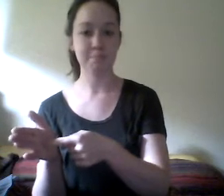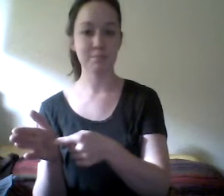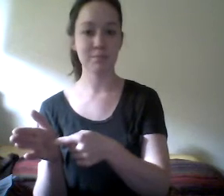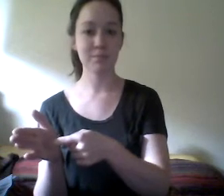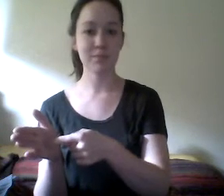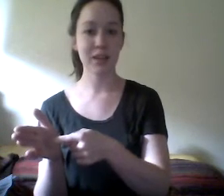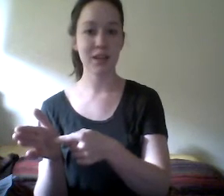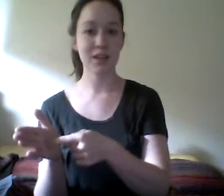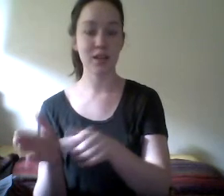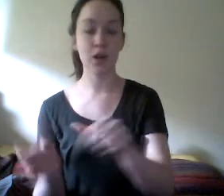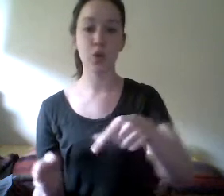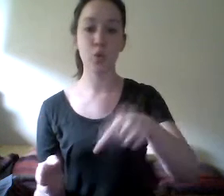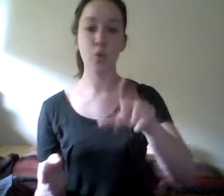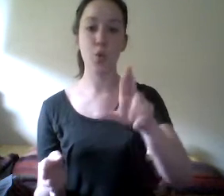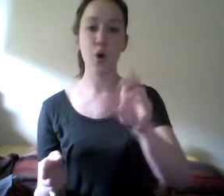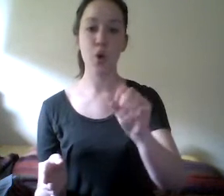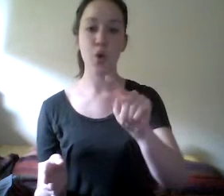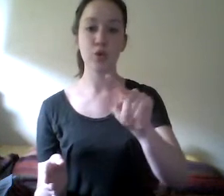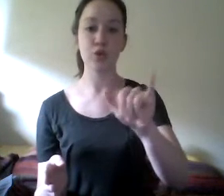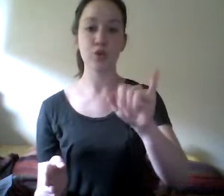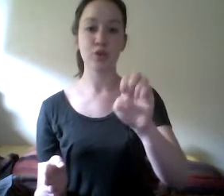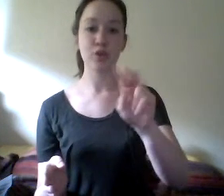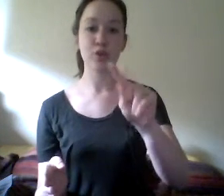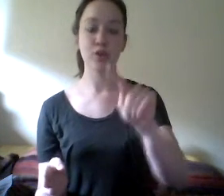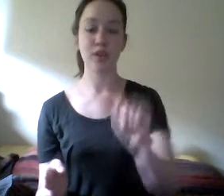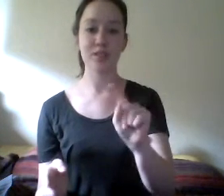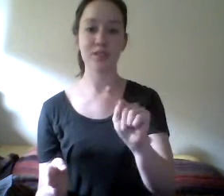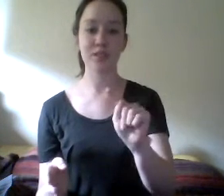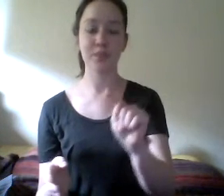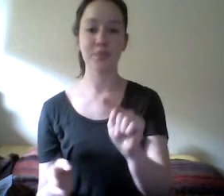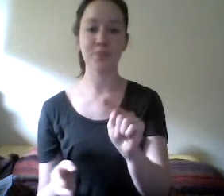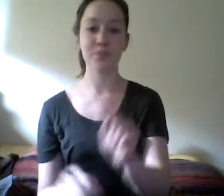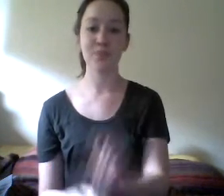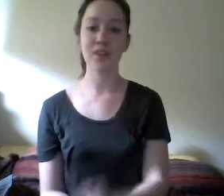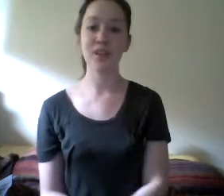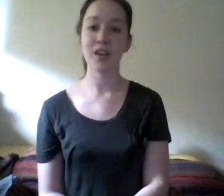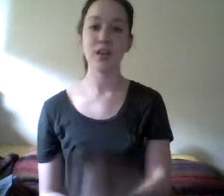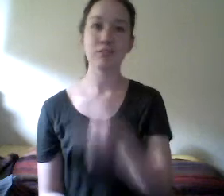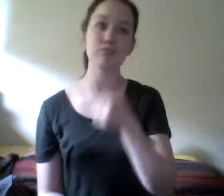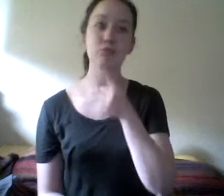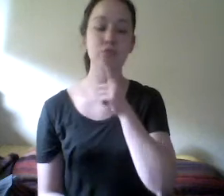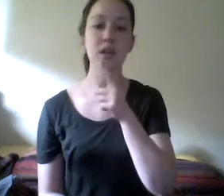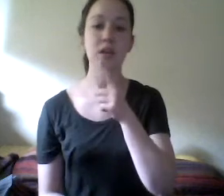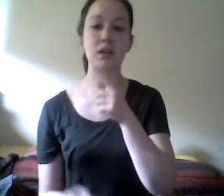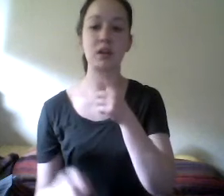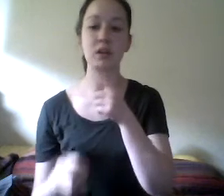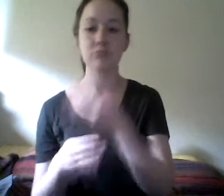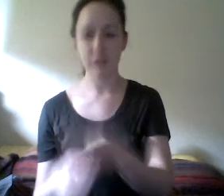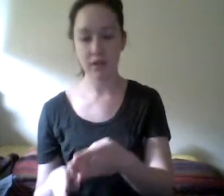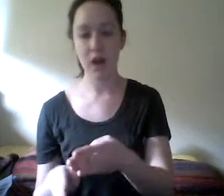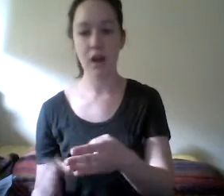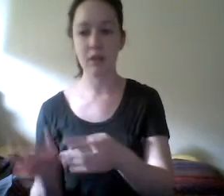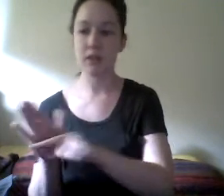you'll get a quotient from this problem, because you're technically dividing, -3 and 4